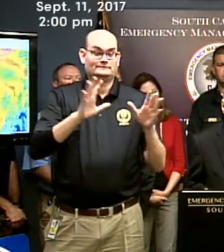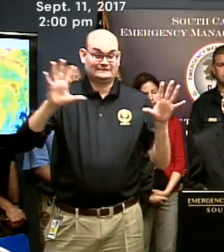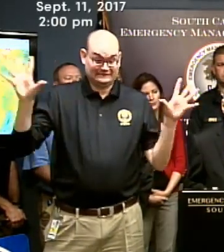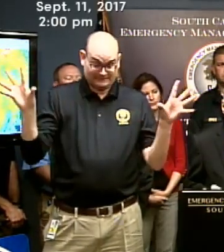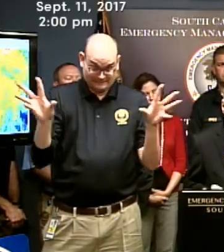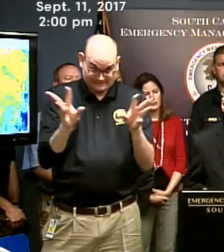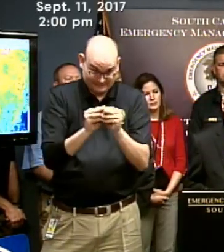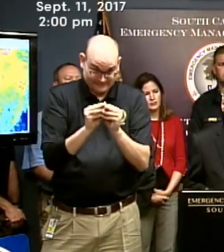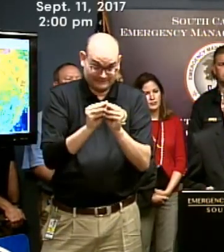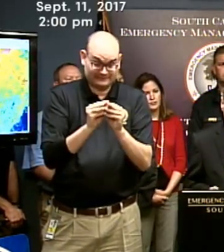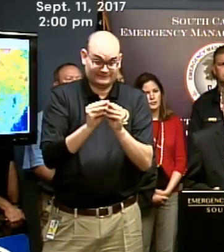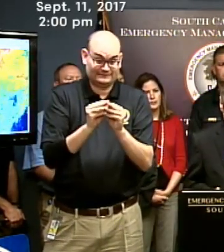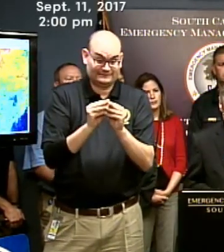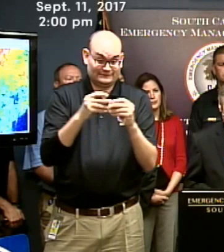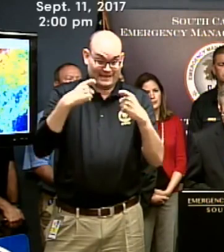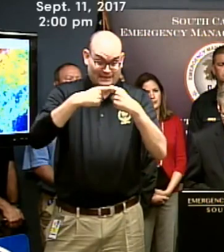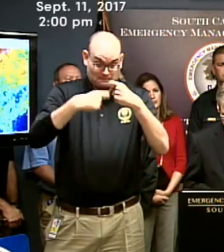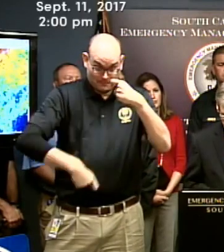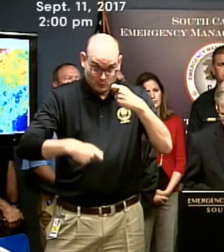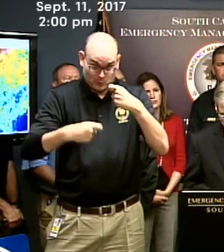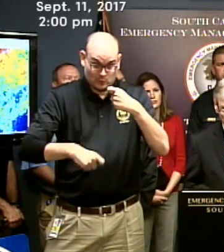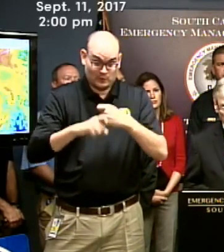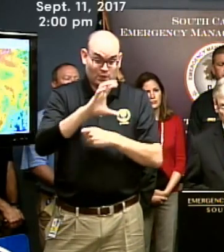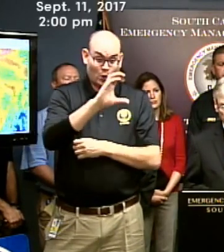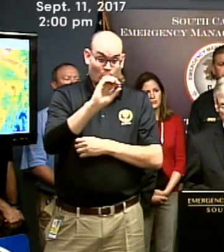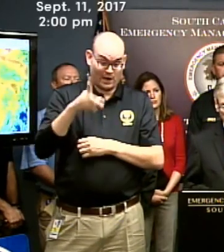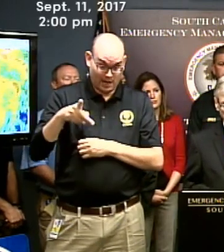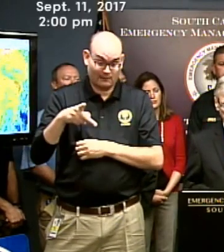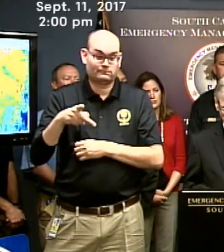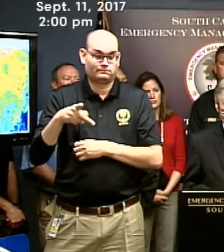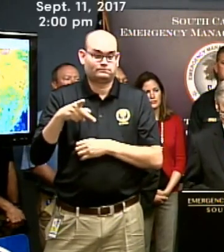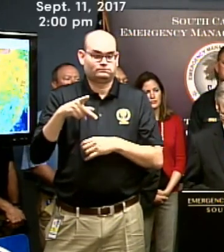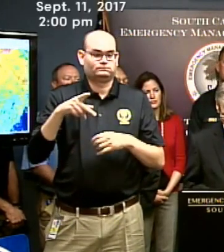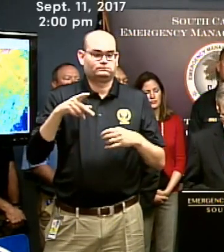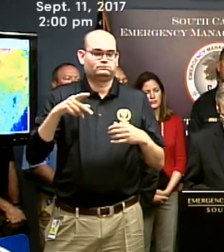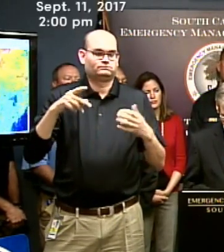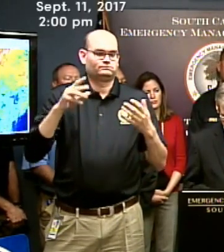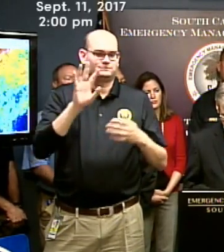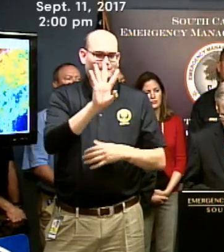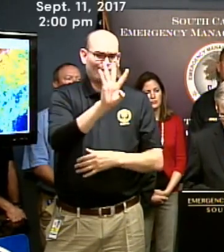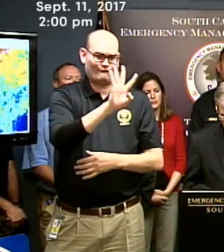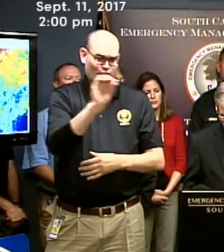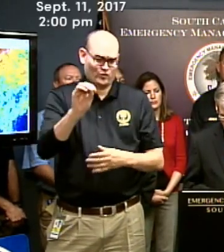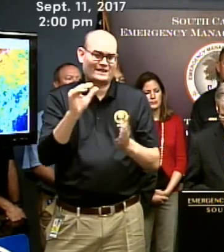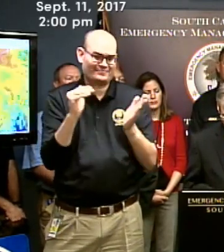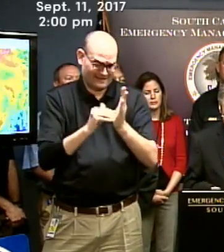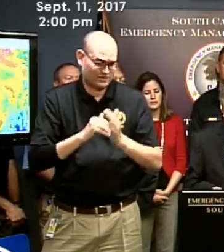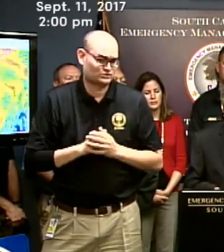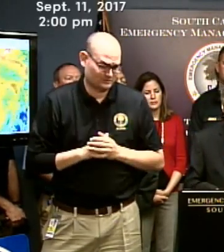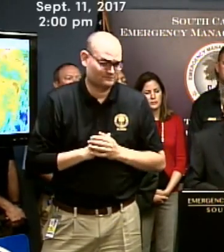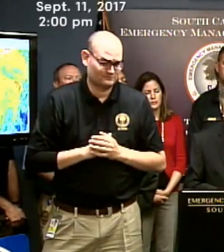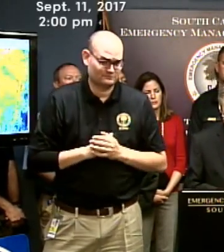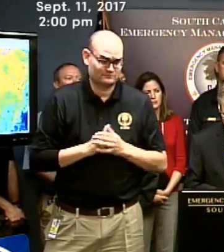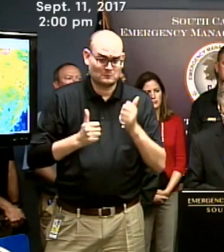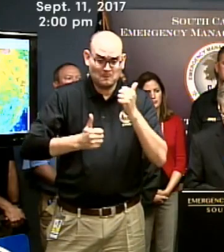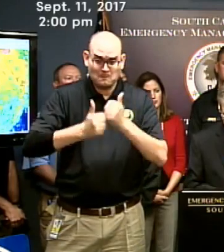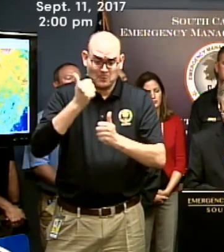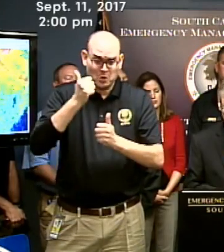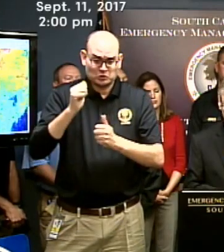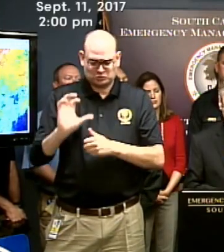had 48,000. The largest outages, of course, would be Charleston would be at